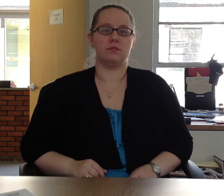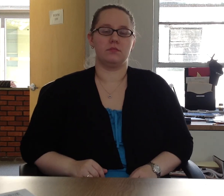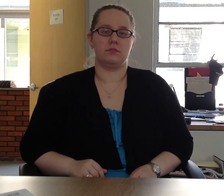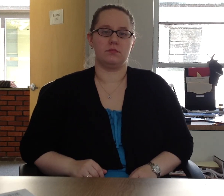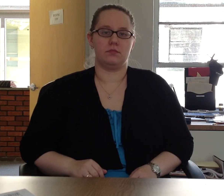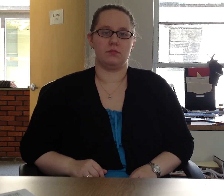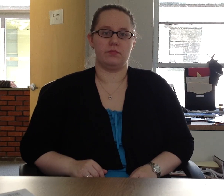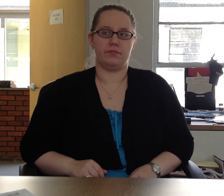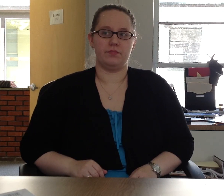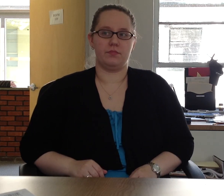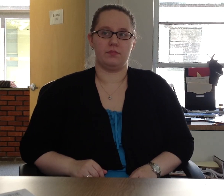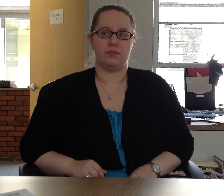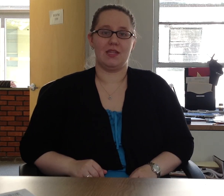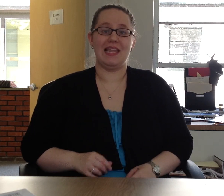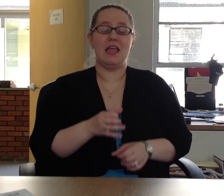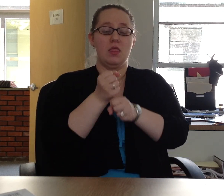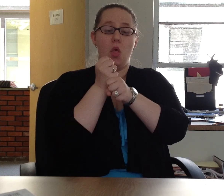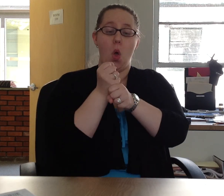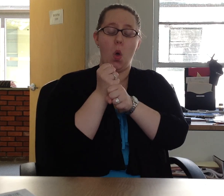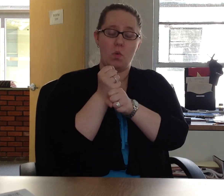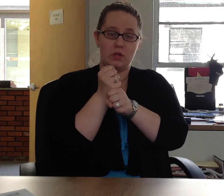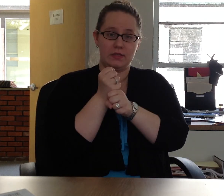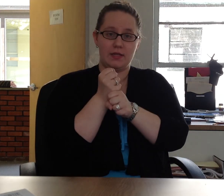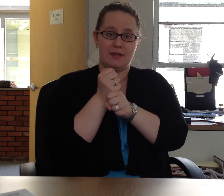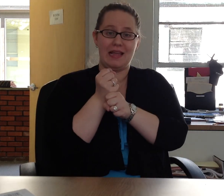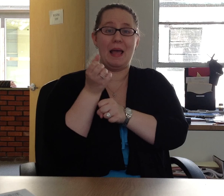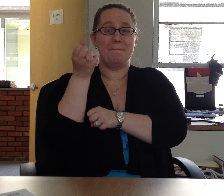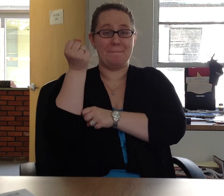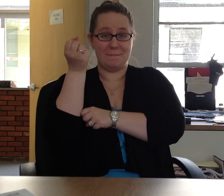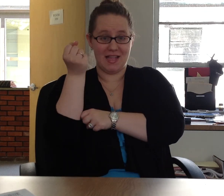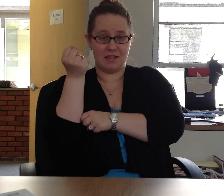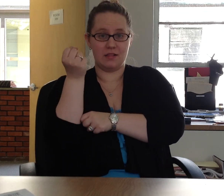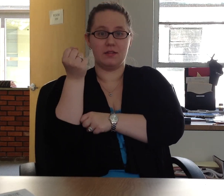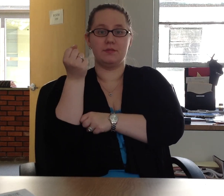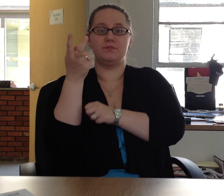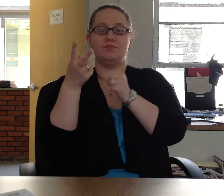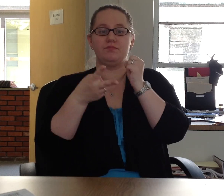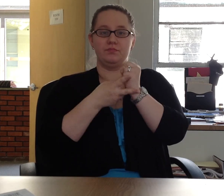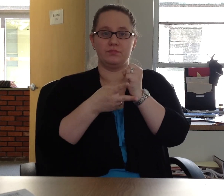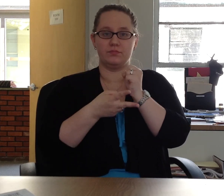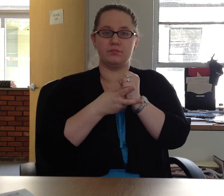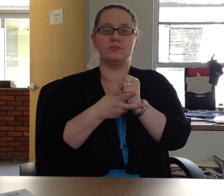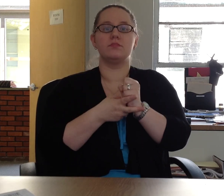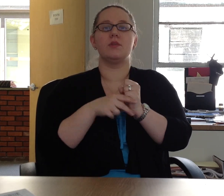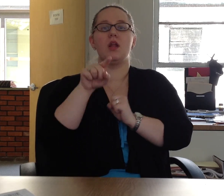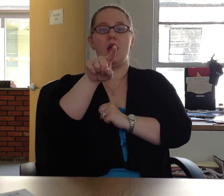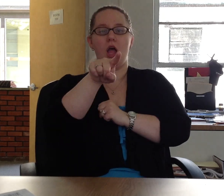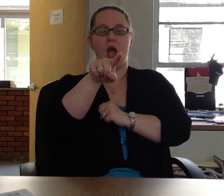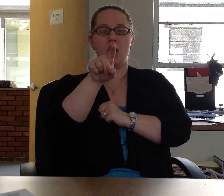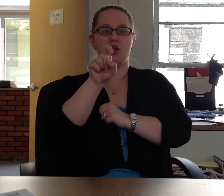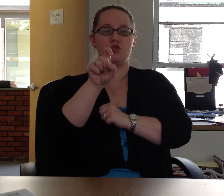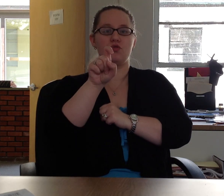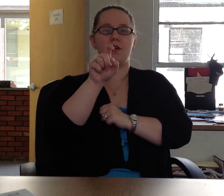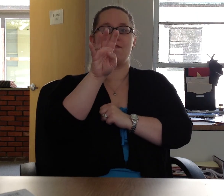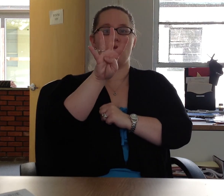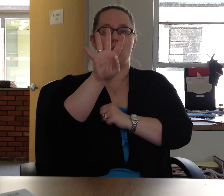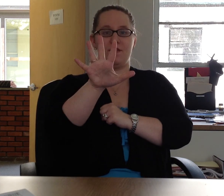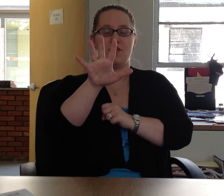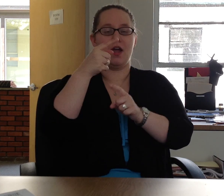In the holding method, milk is held at a temperature of 145 degrees Fahrenheit